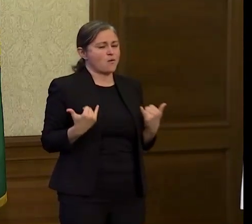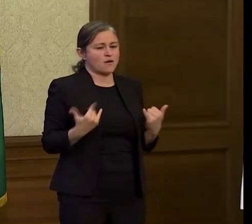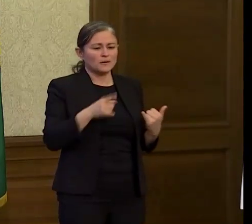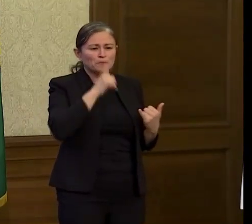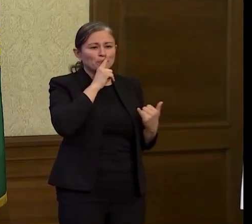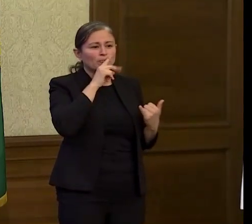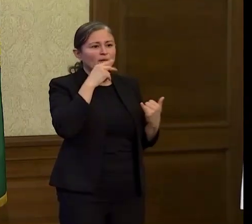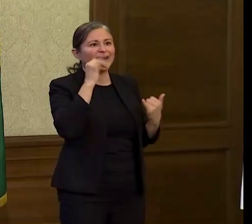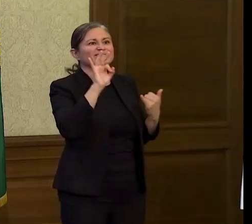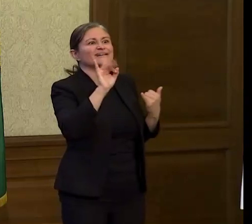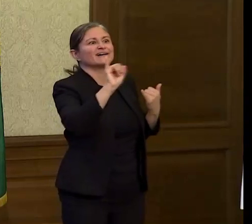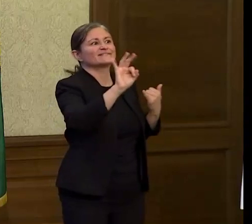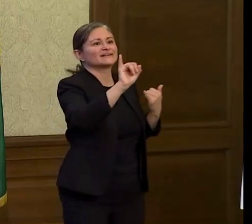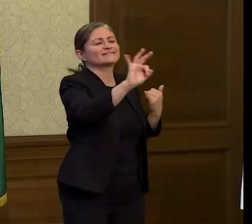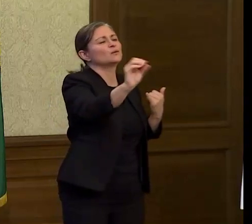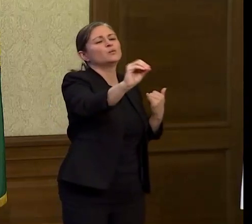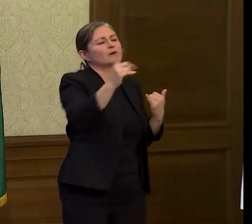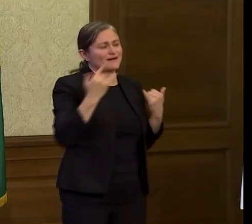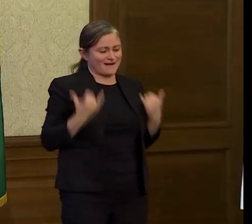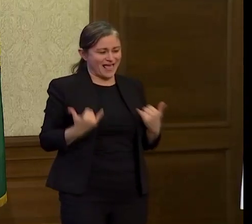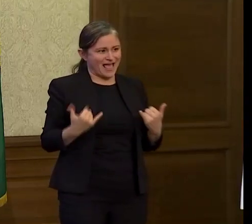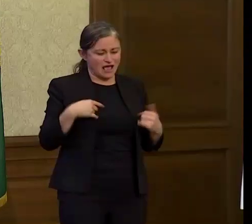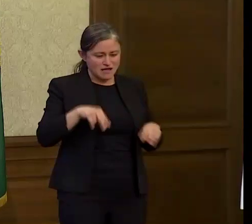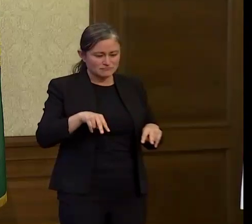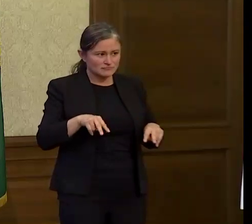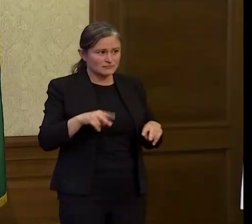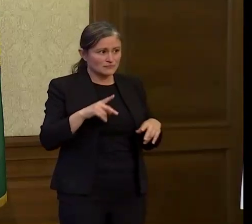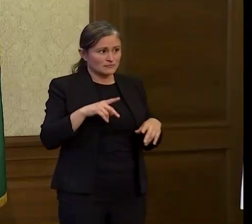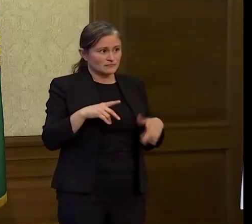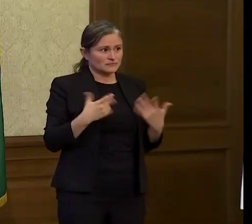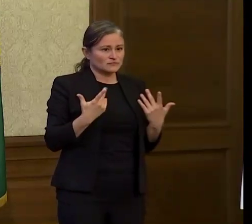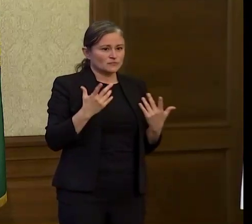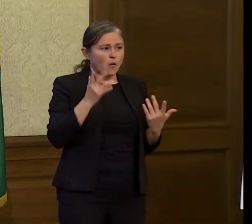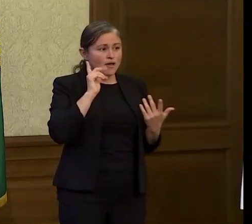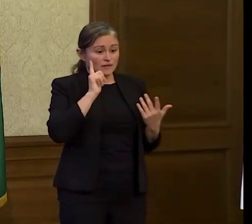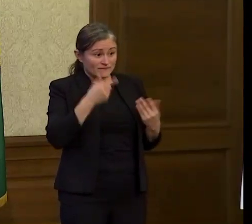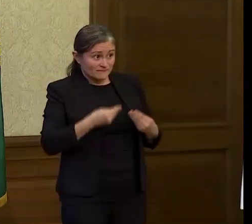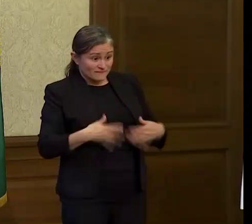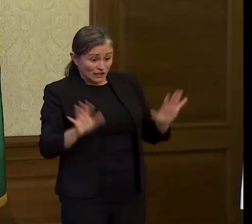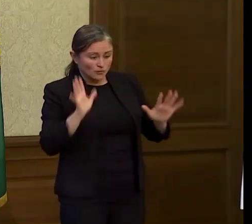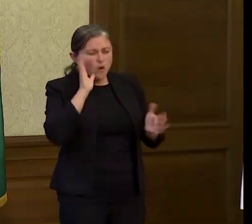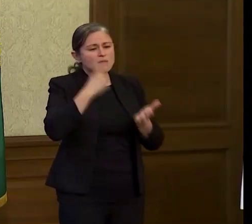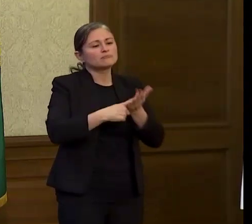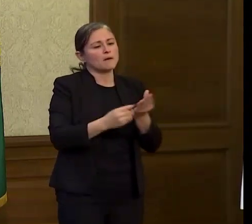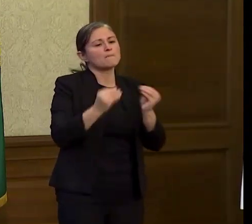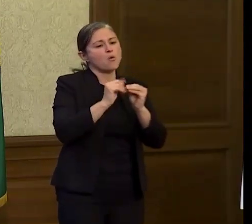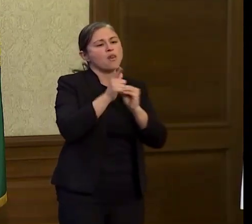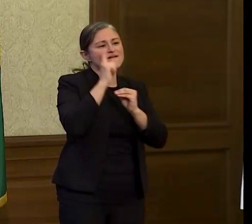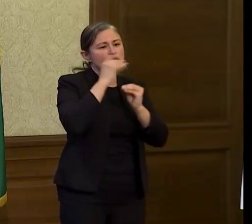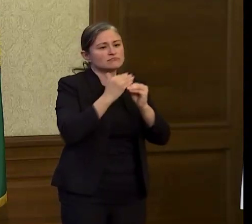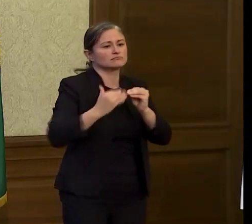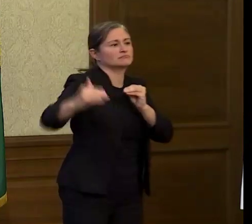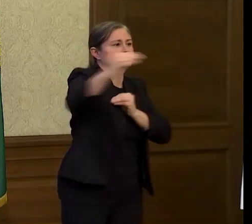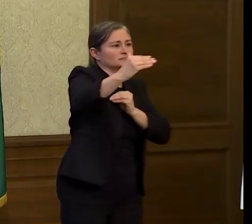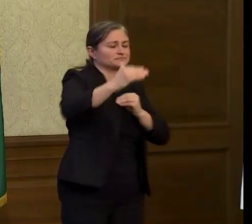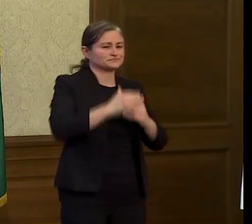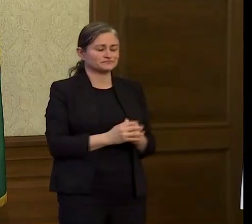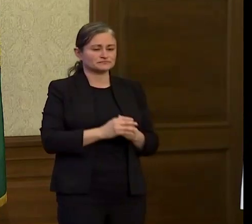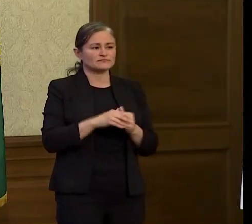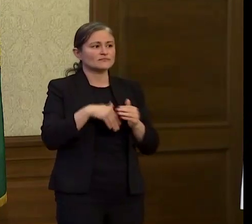the progress, we'll have this discussion. Now we're going to David with Proscott. Yeah, hi,